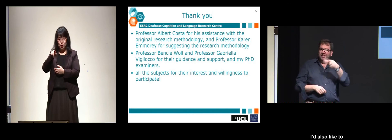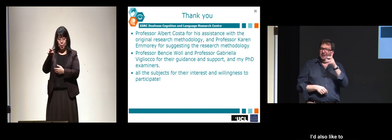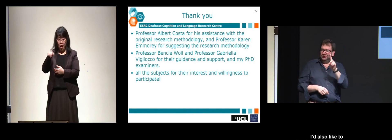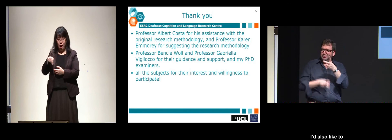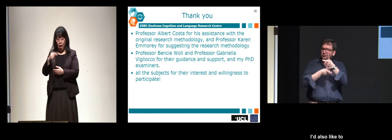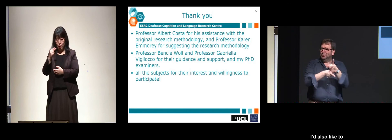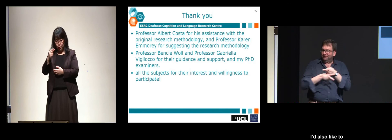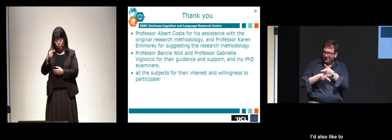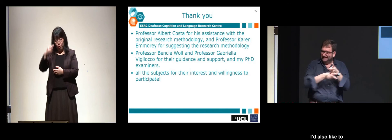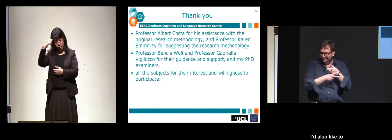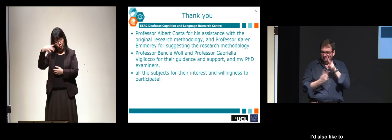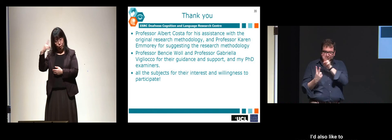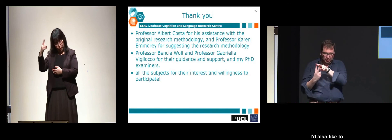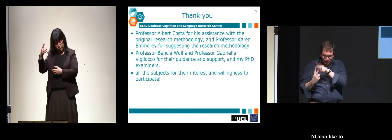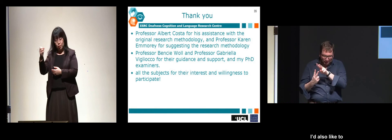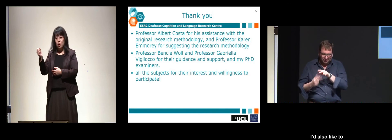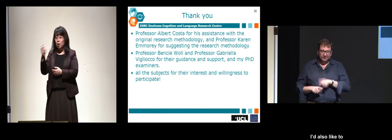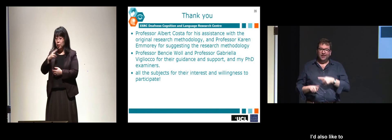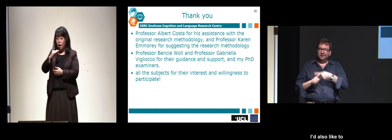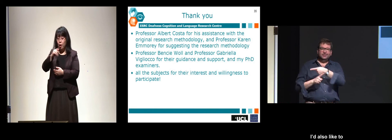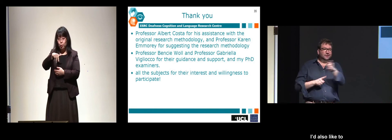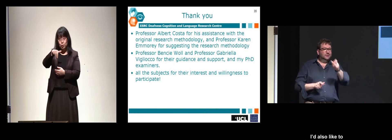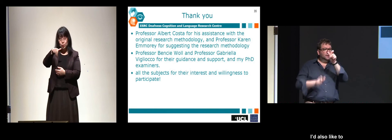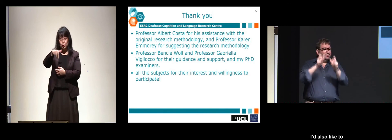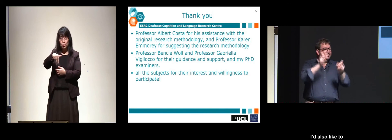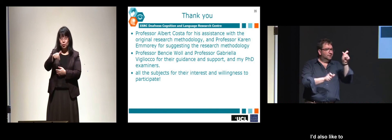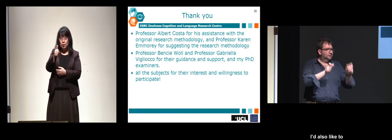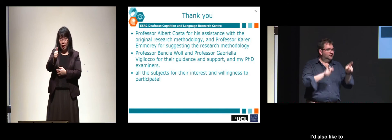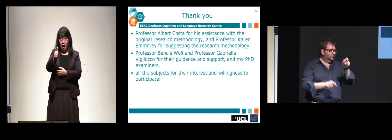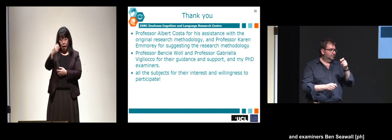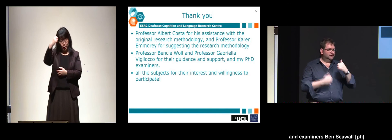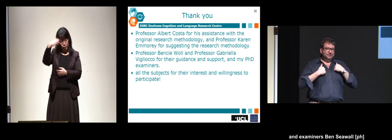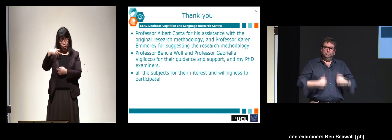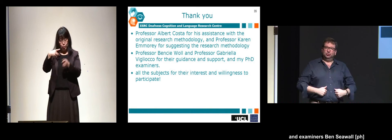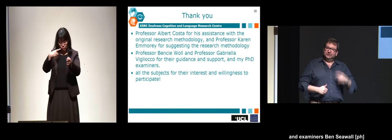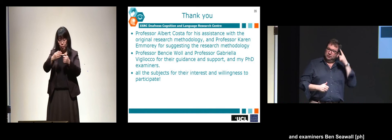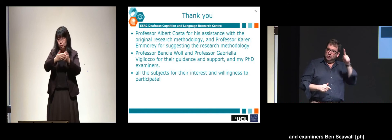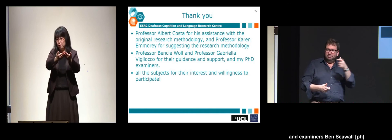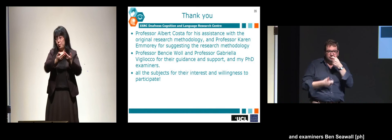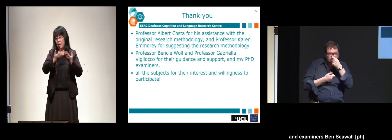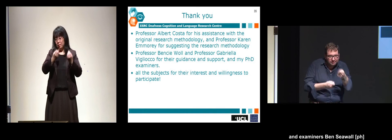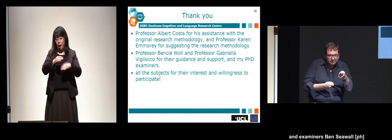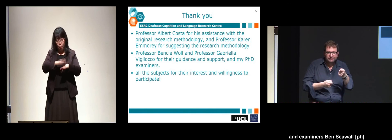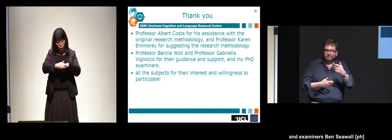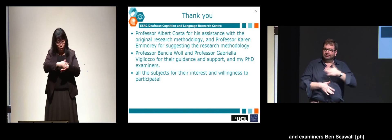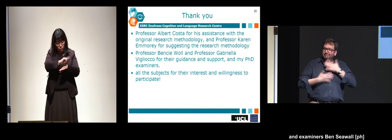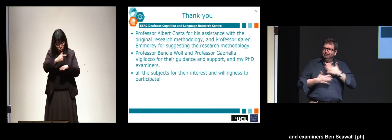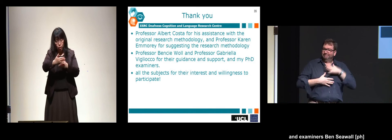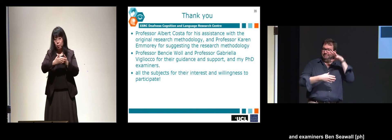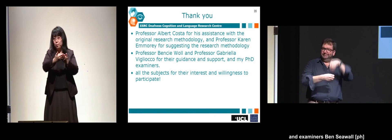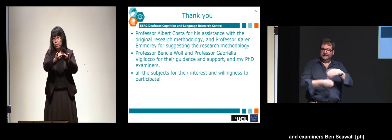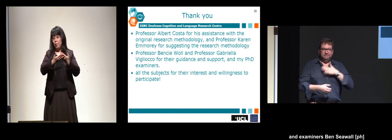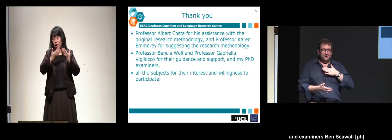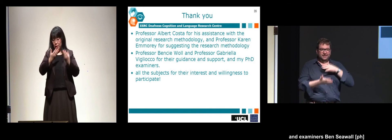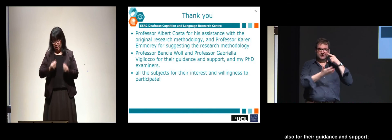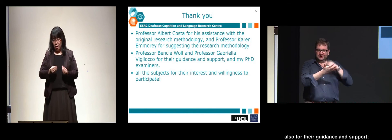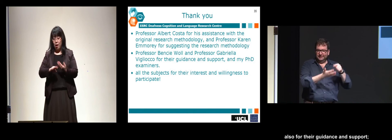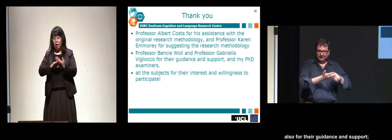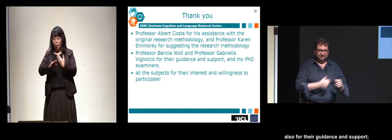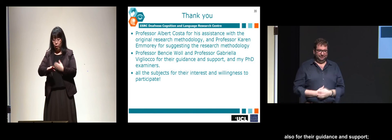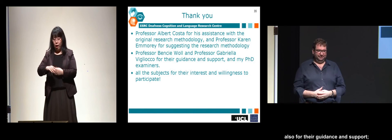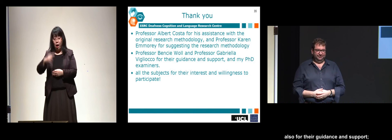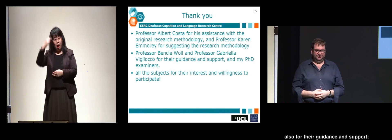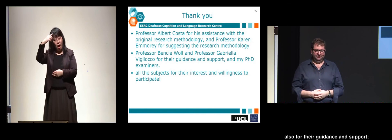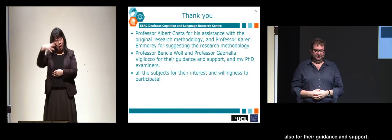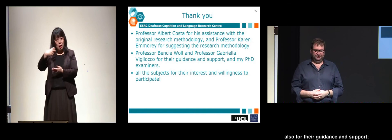I'd also like to thank my PhD professors and examiners, Ben Sewell and Gabriela